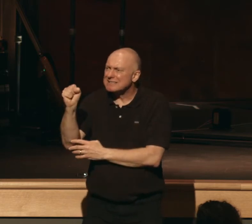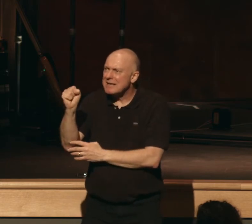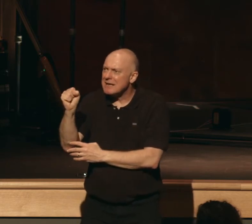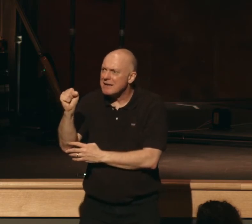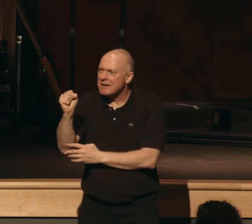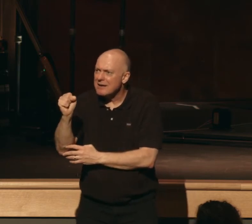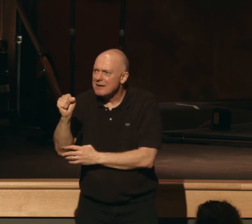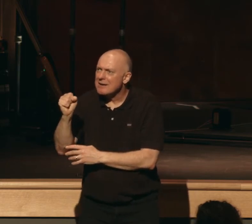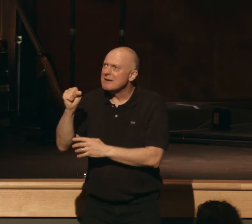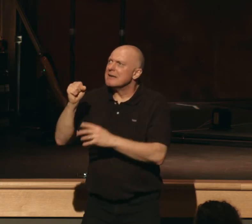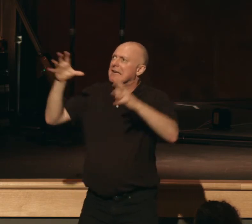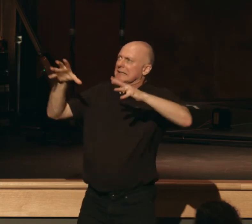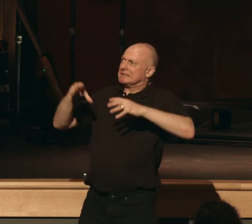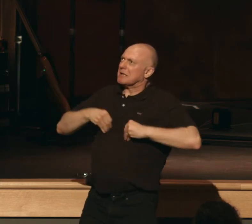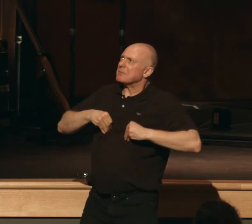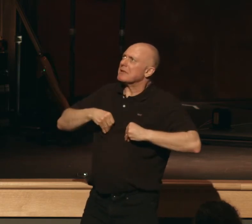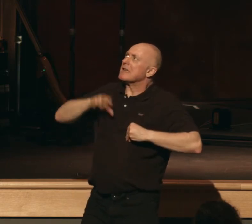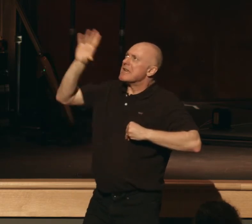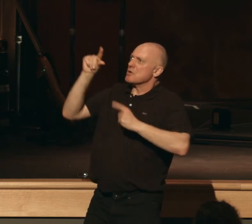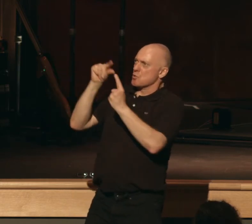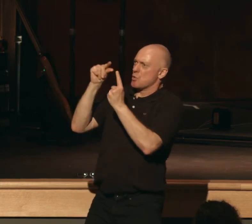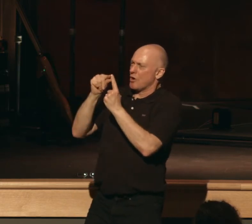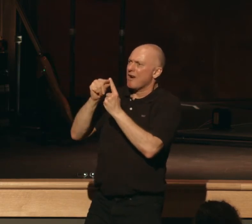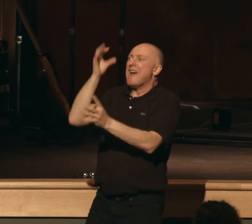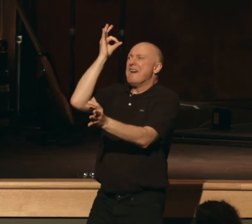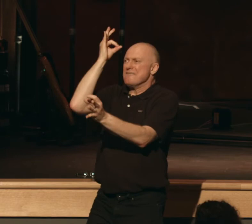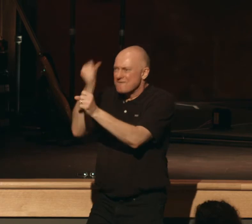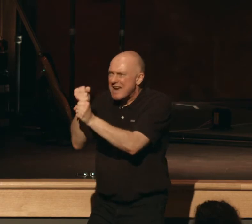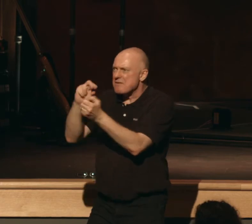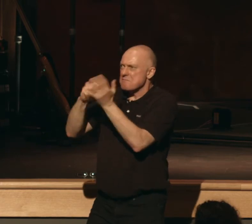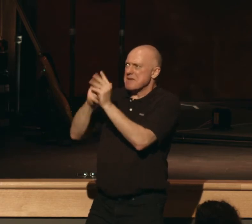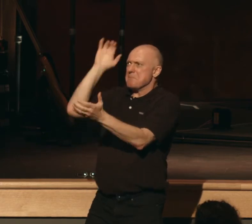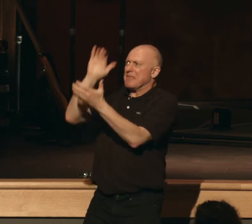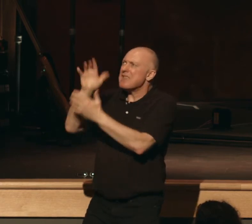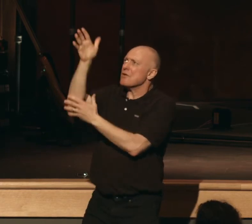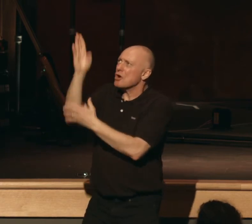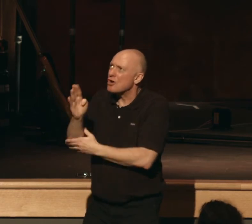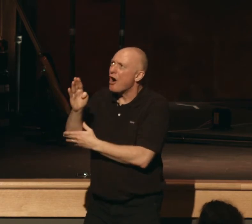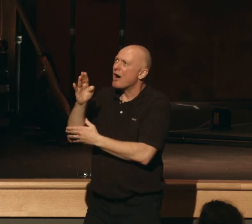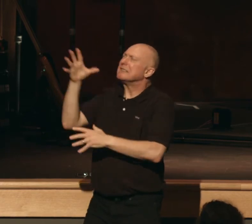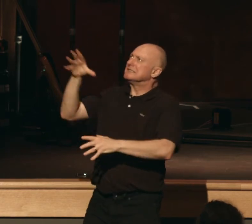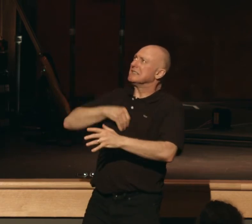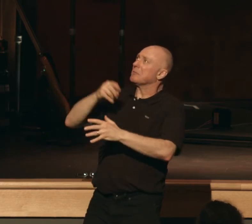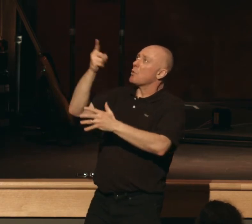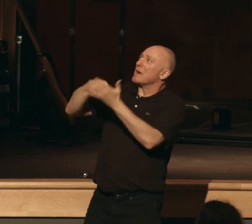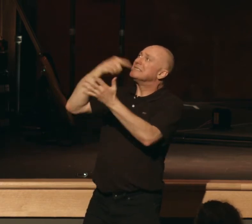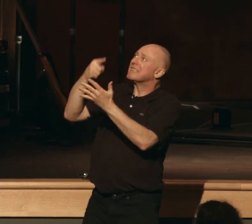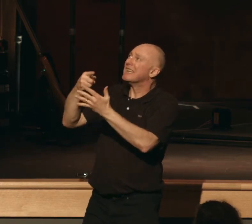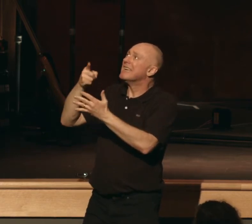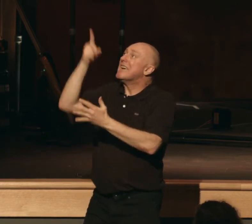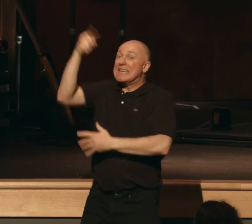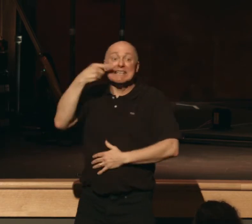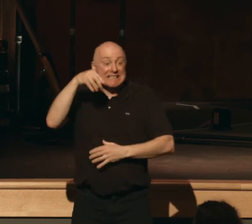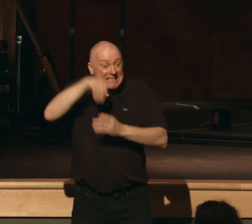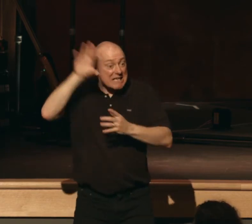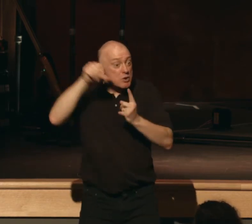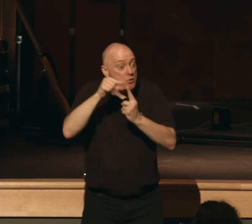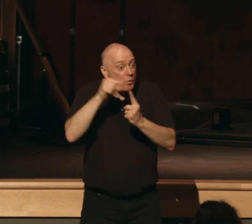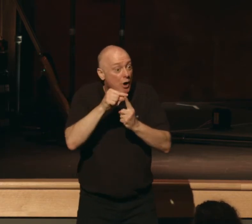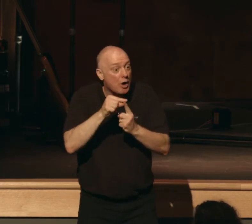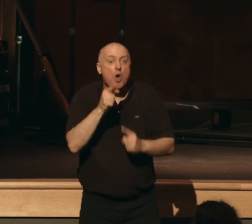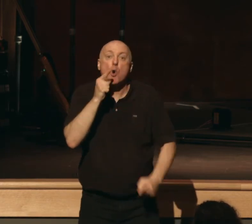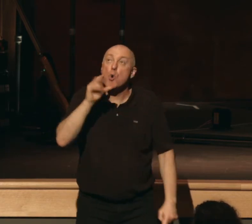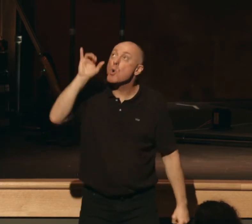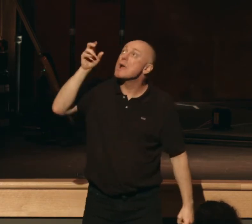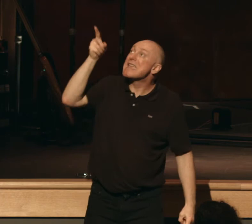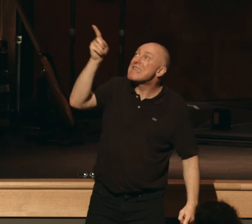taking God at his word. Faith is believing God, taking God at his word when he tells us in his word who